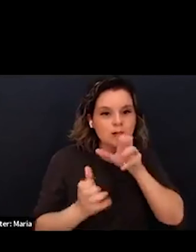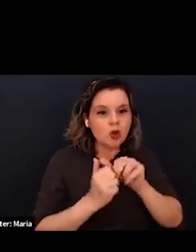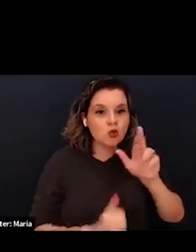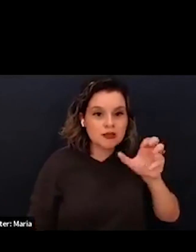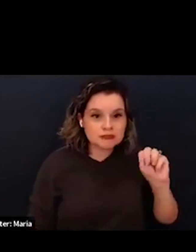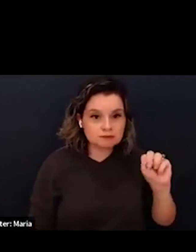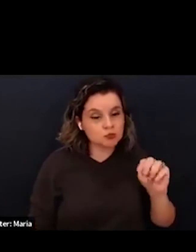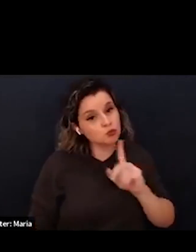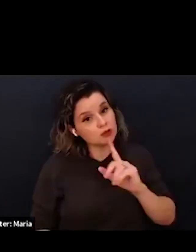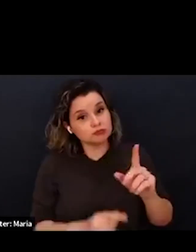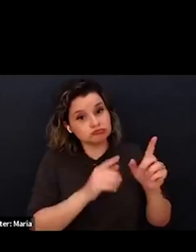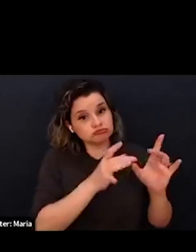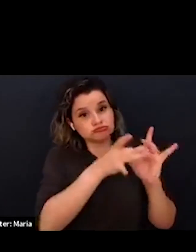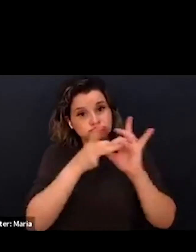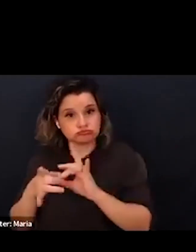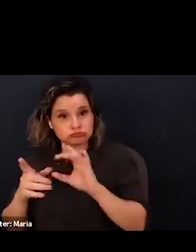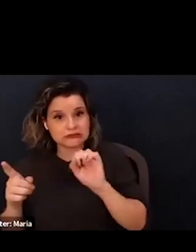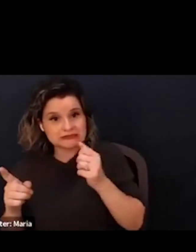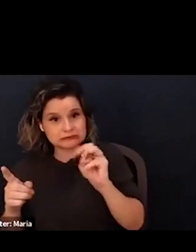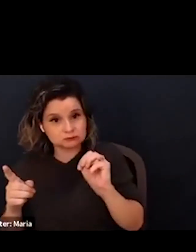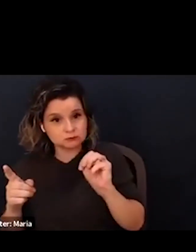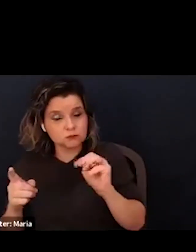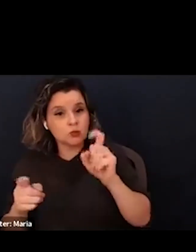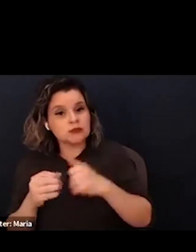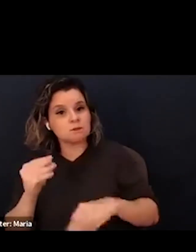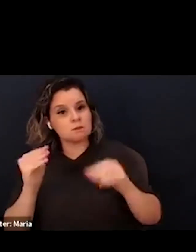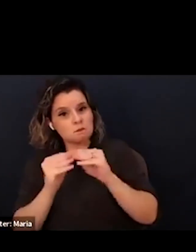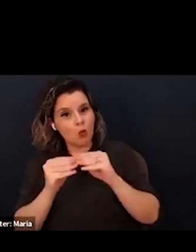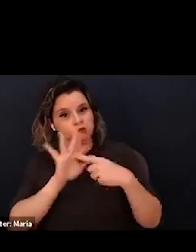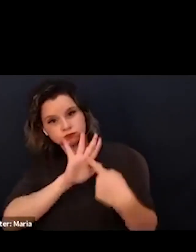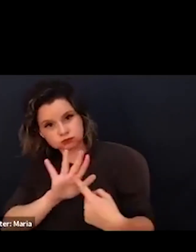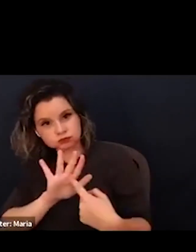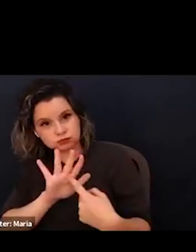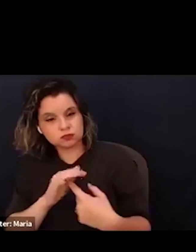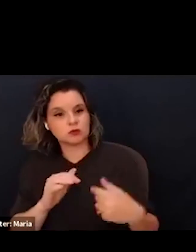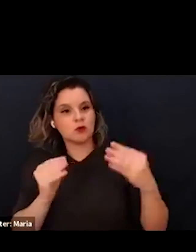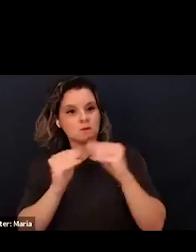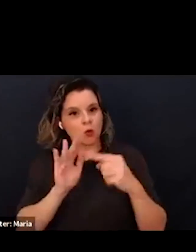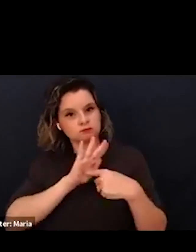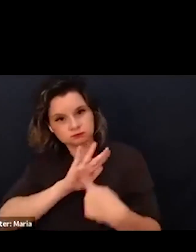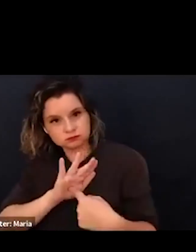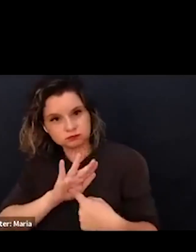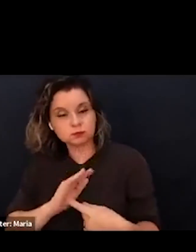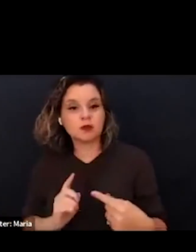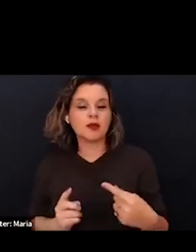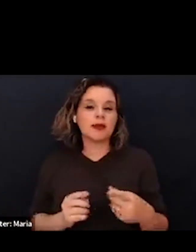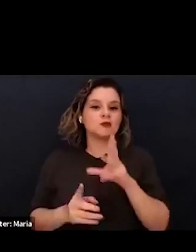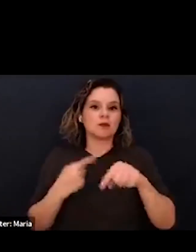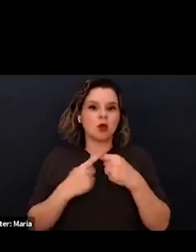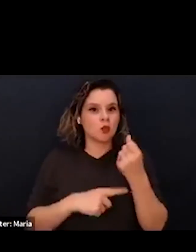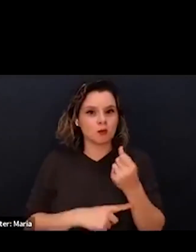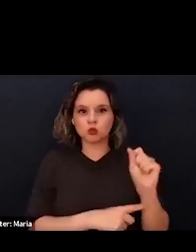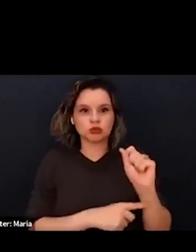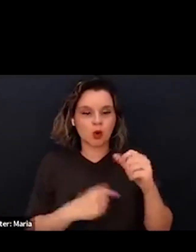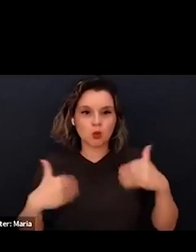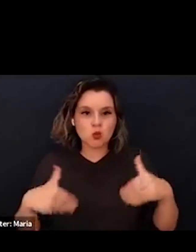in a sense, are also speaking out about sexism. And we need to make that even more explicit. We need to make it even more explicit and talk about revolutionary. And